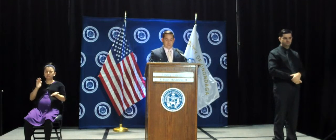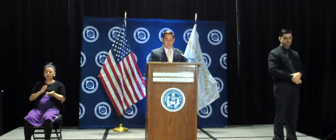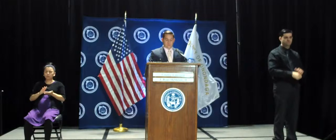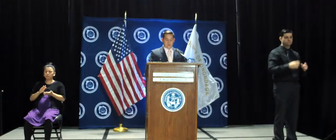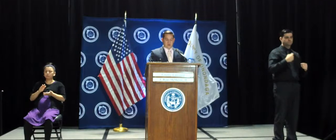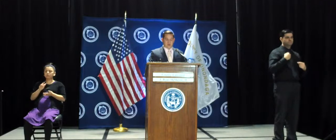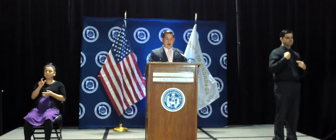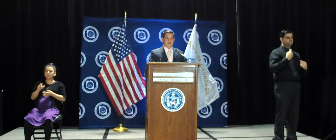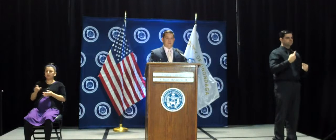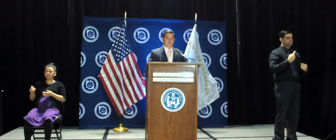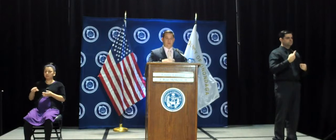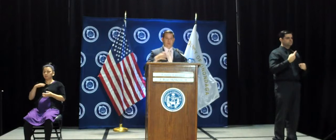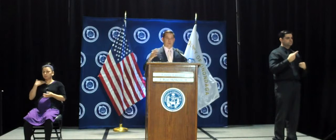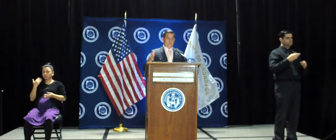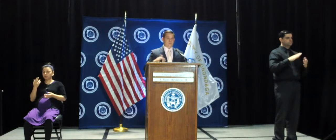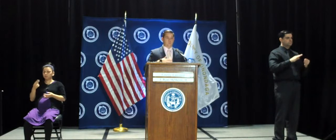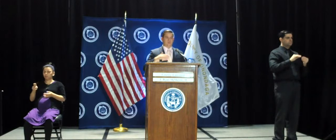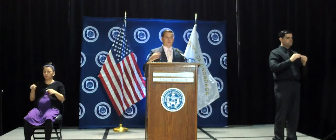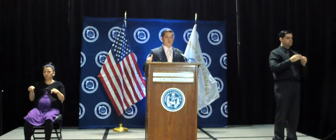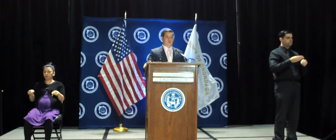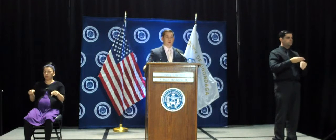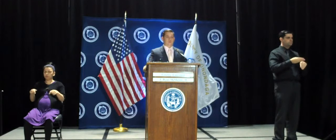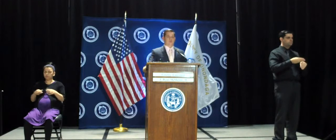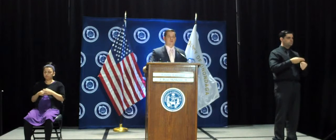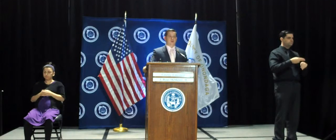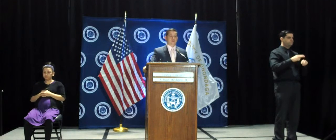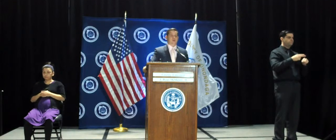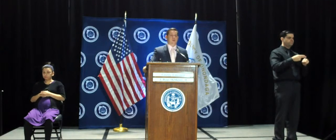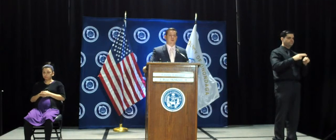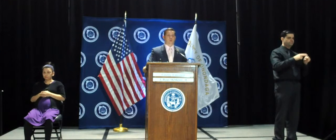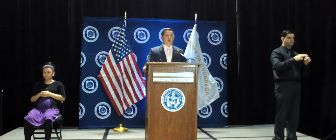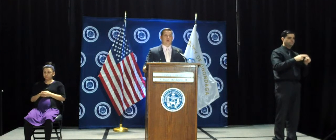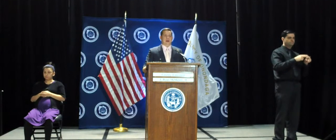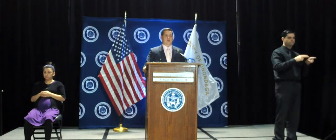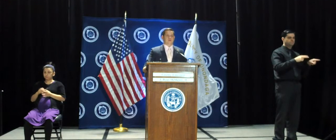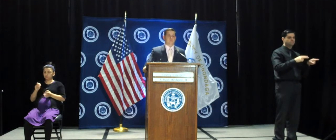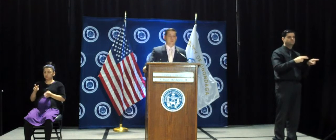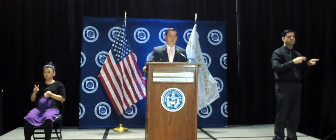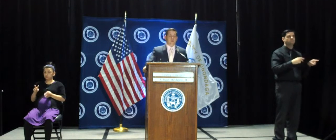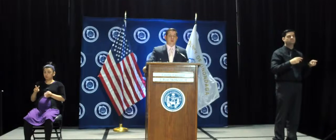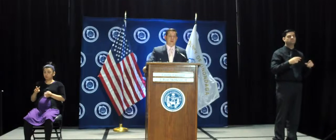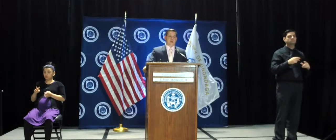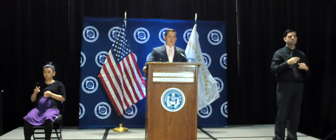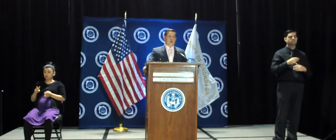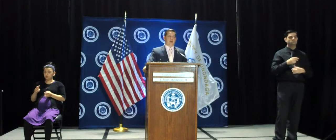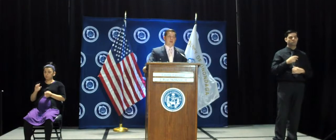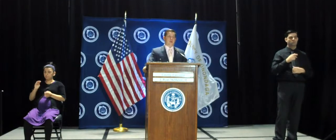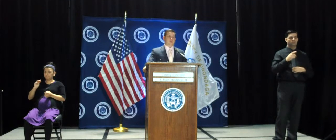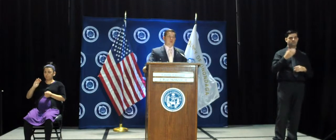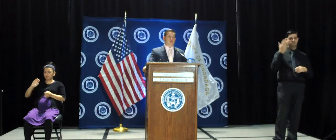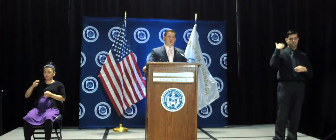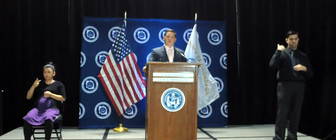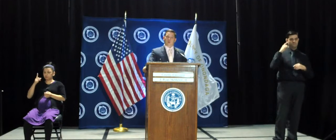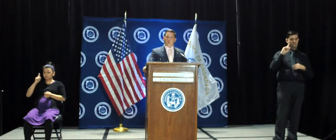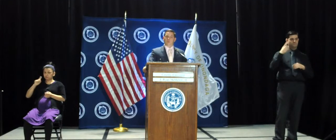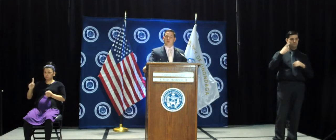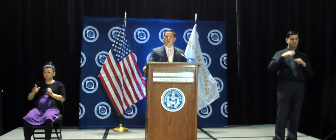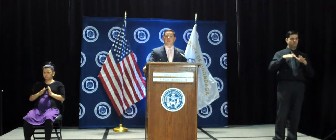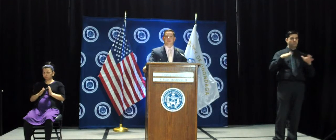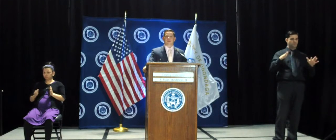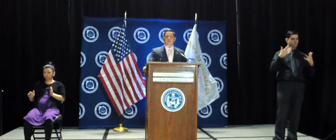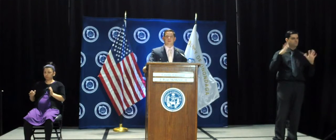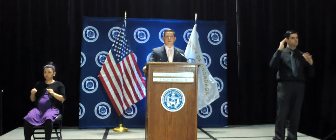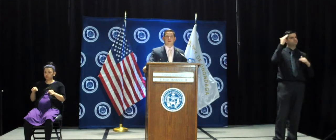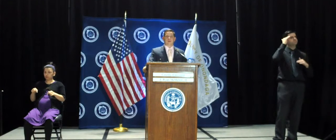but I've lived through the first wave of this. We all have. And when your nursing homes